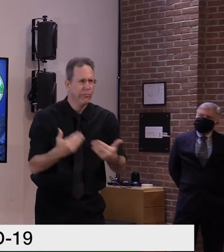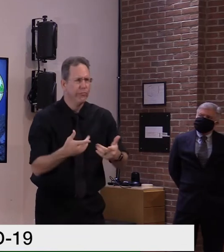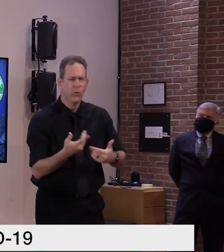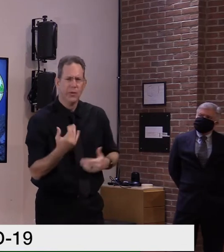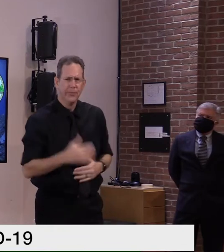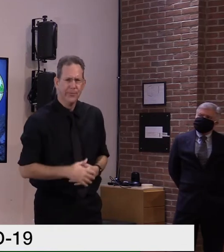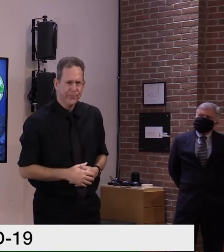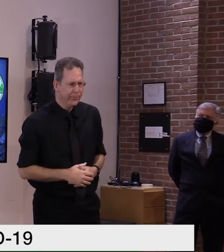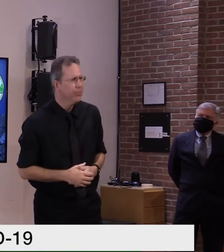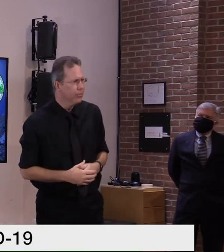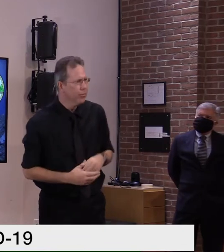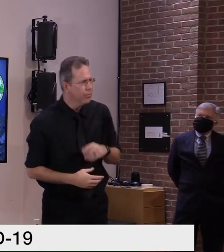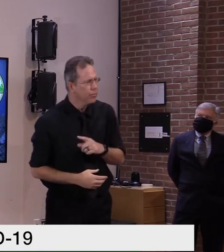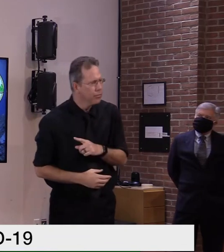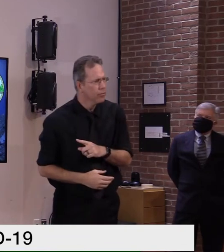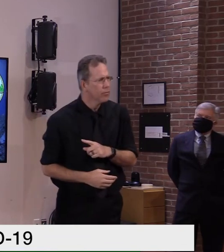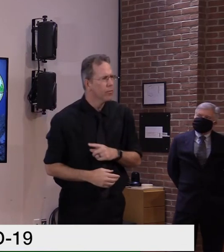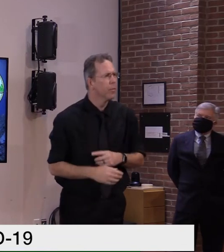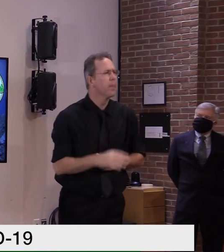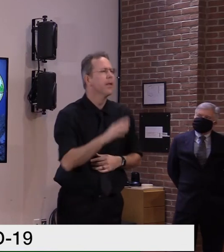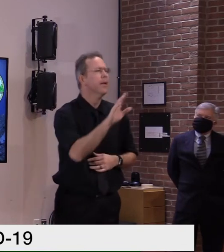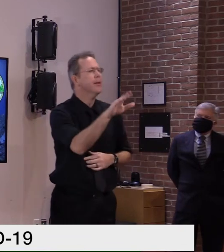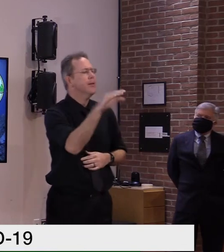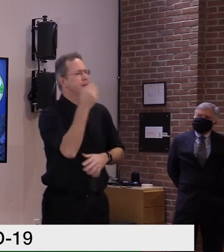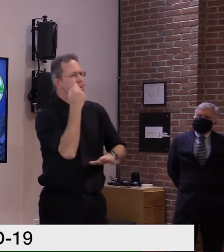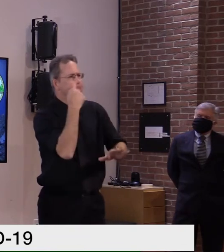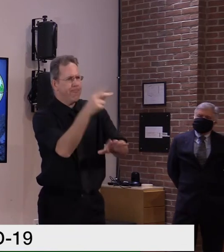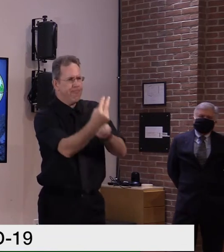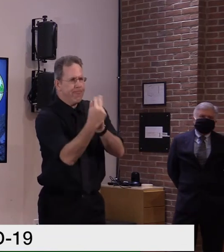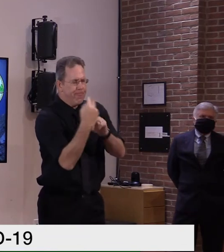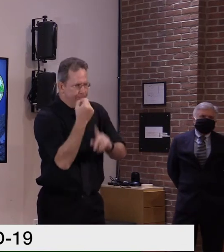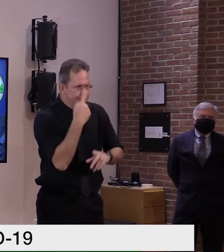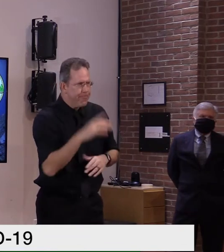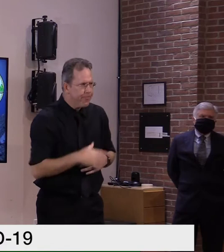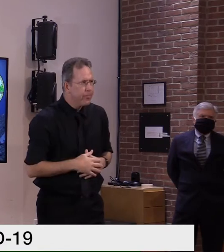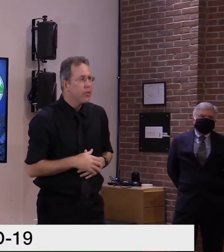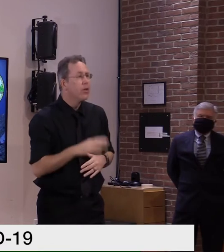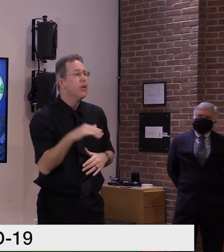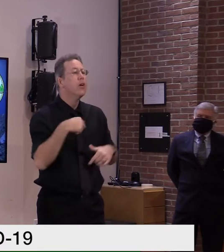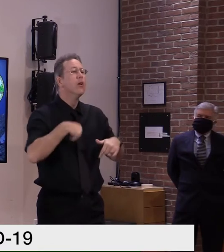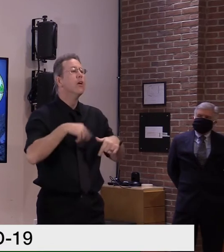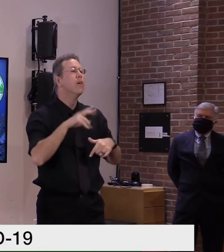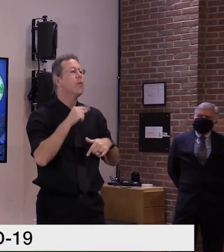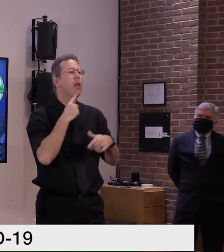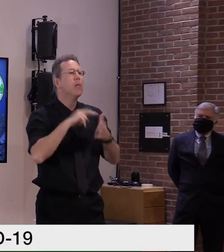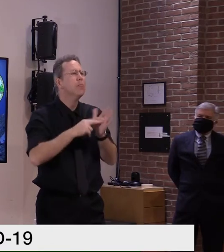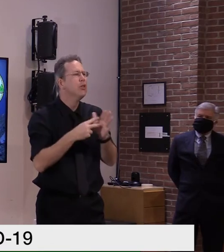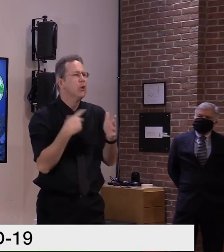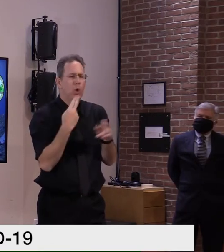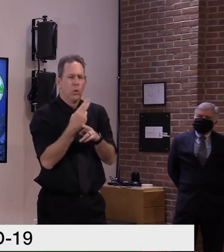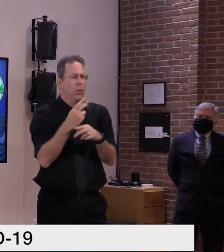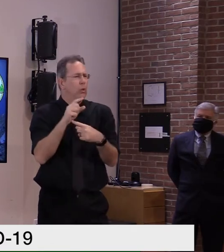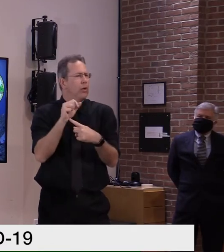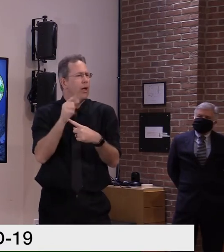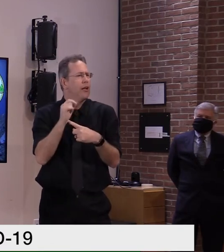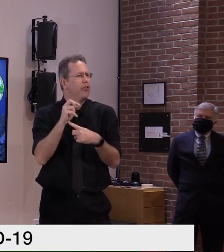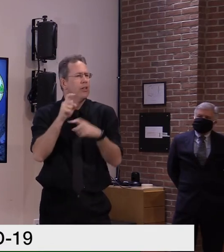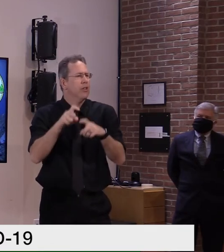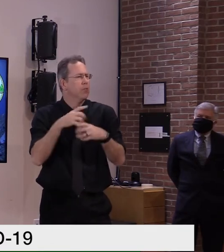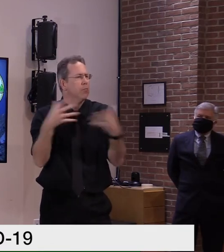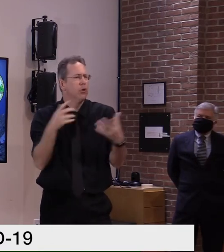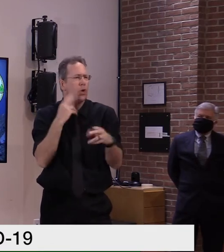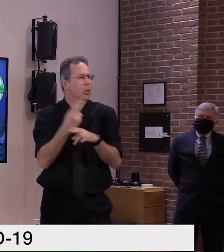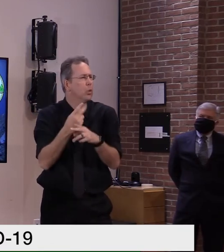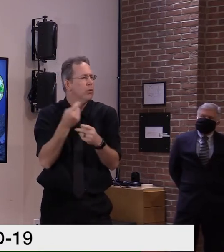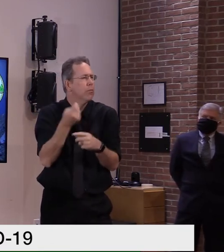the amount of antigen testing in the state is fairly low at this point in time. The number of cases that are clinically determined